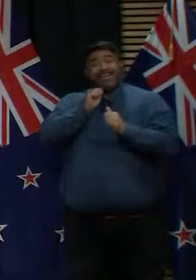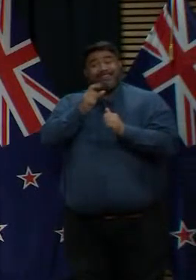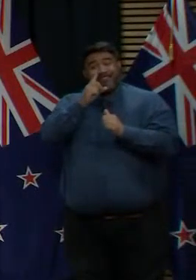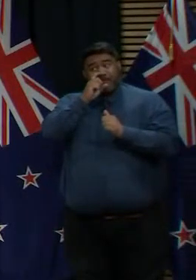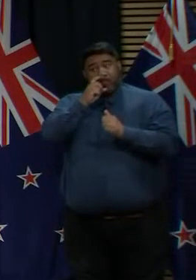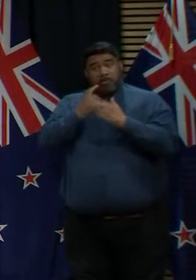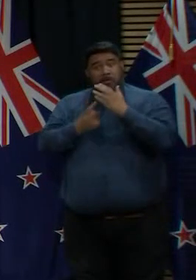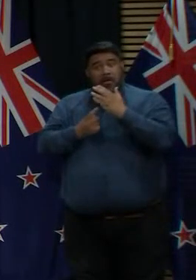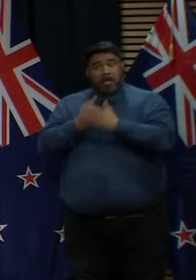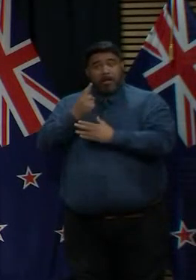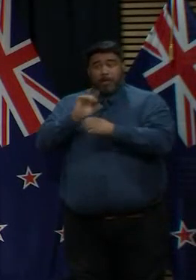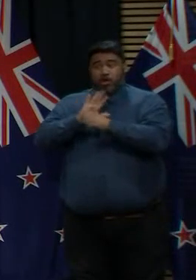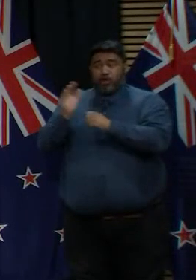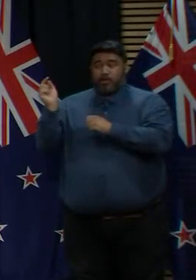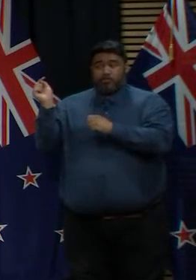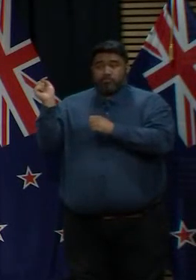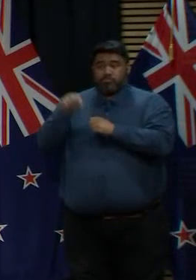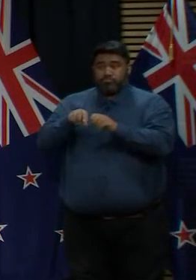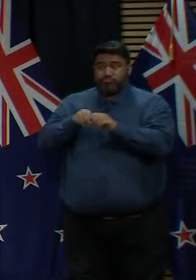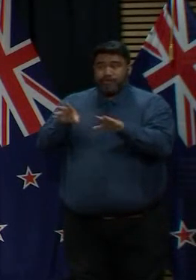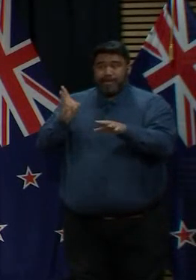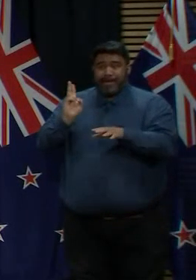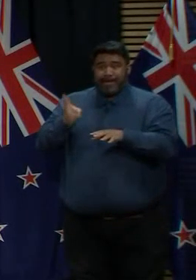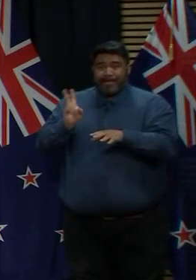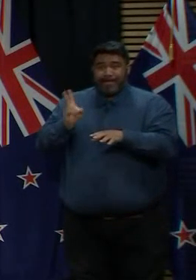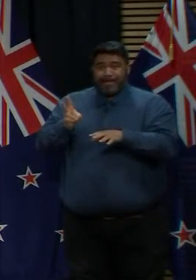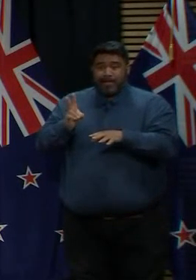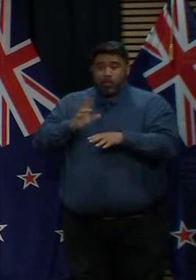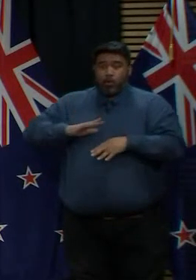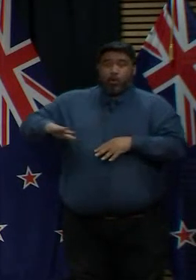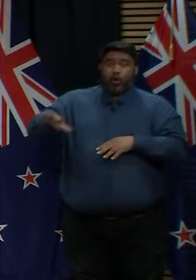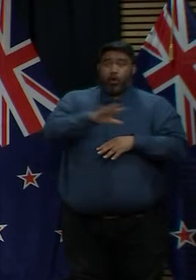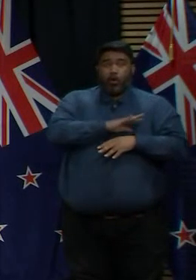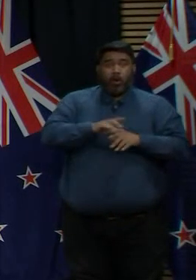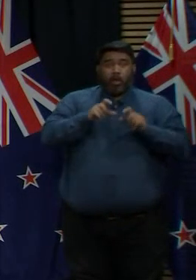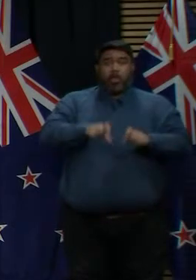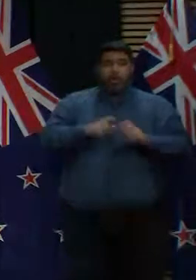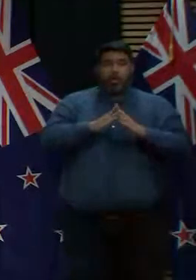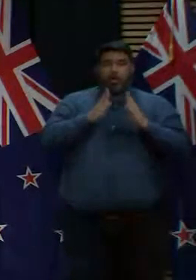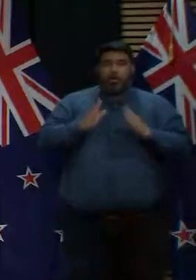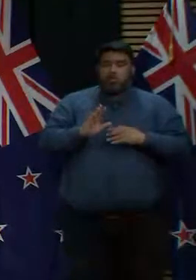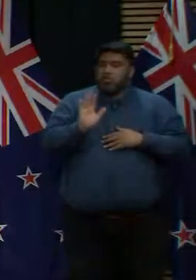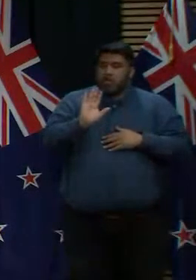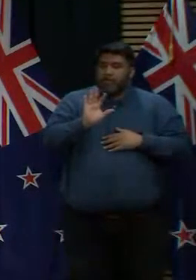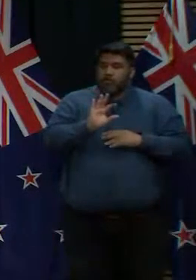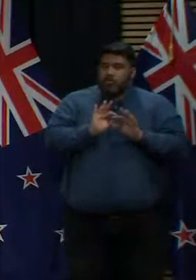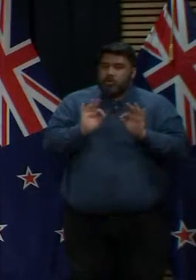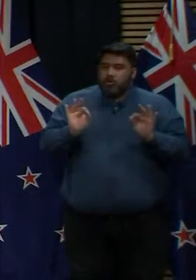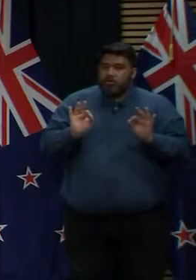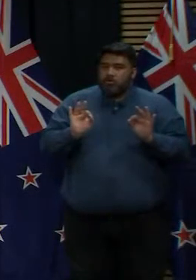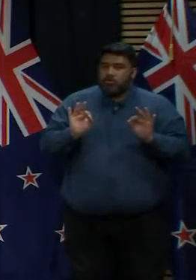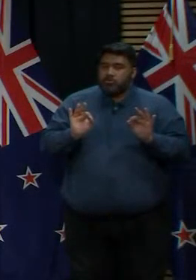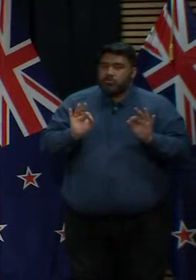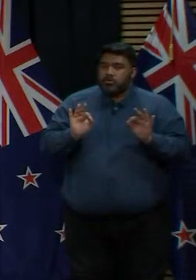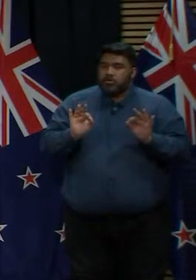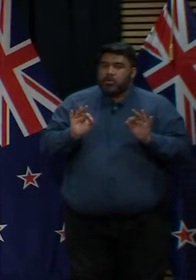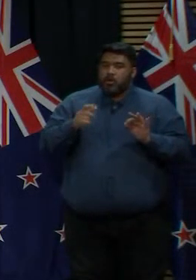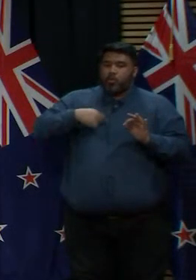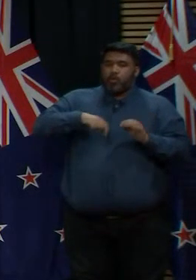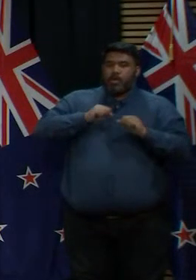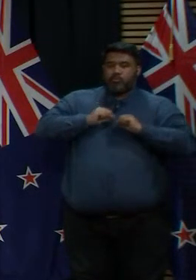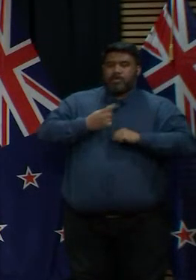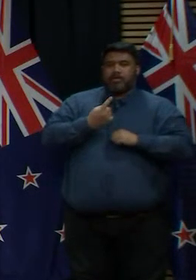armour of a vaccine, that means if we do come in contact with the virus, we're far less likely to get seriously unwell, to pass it on, and